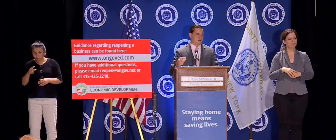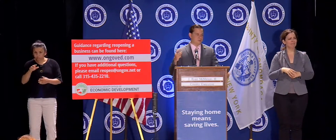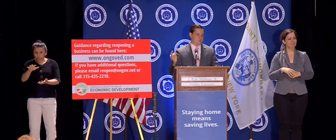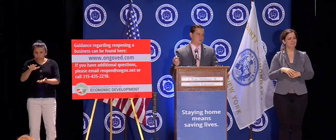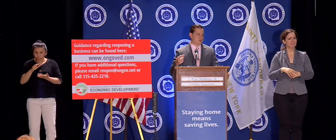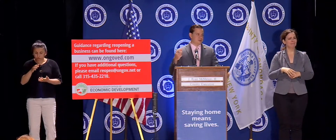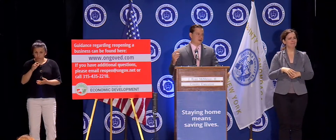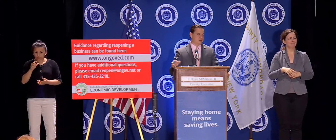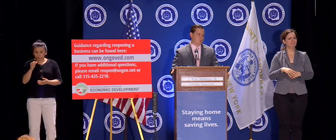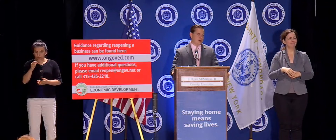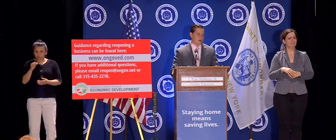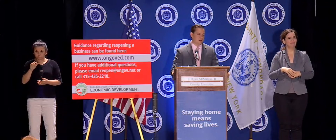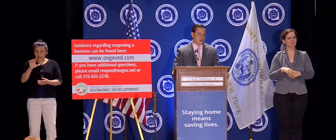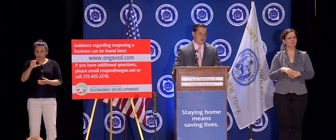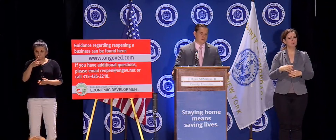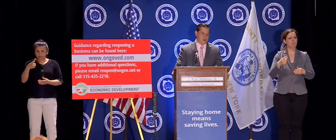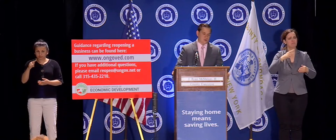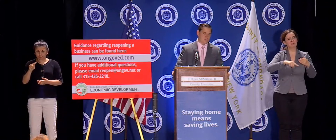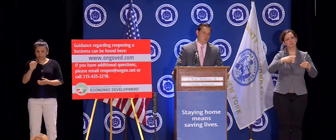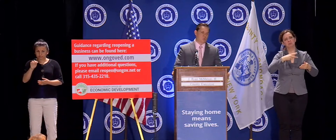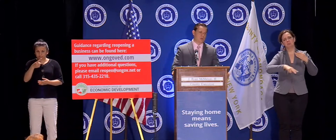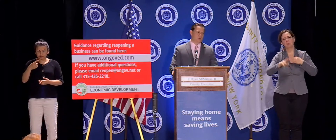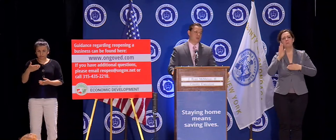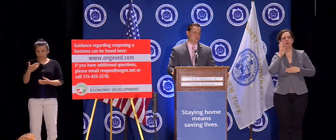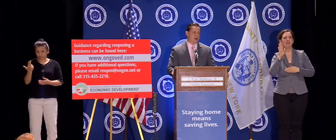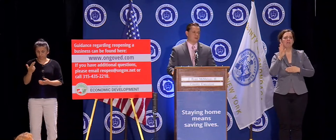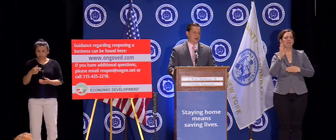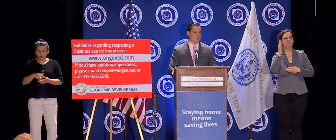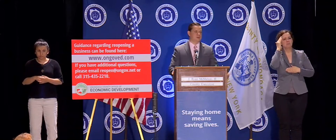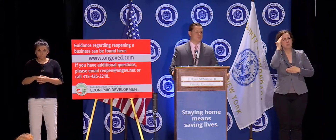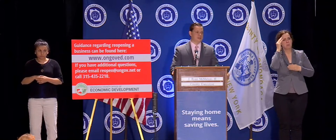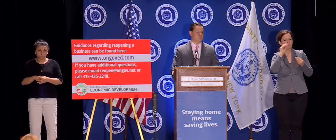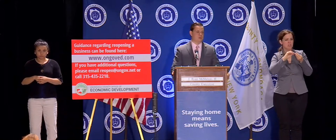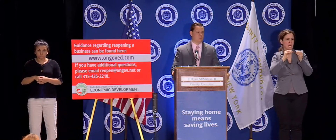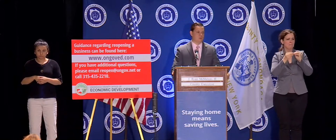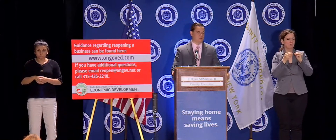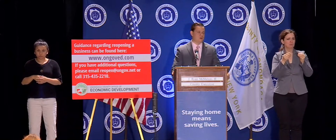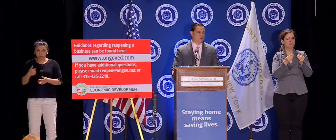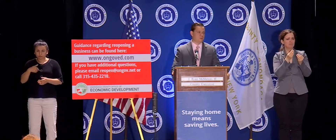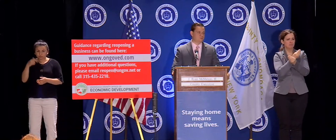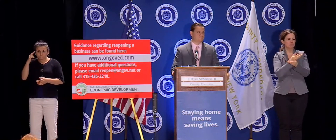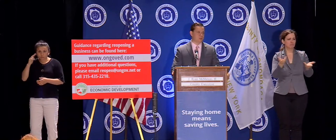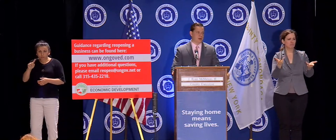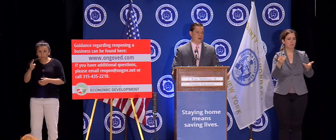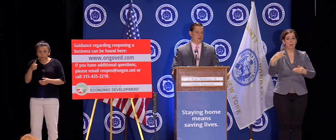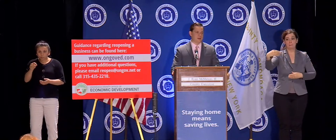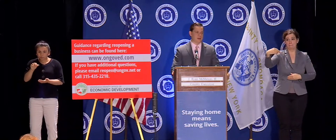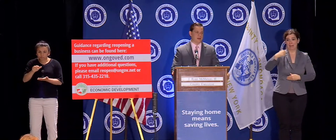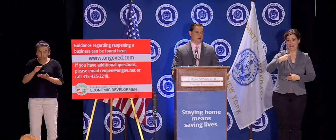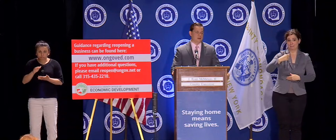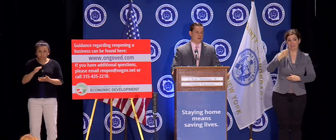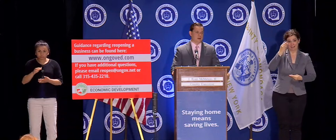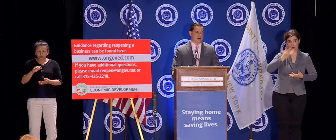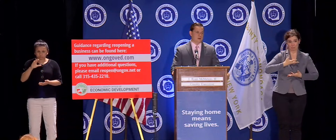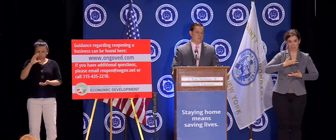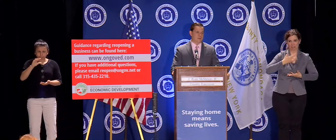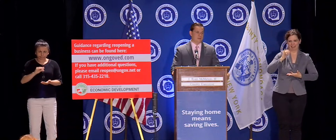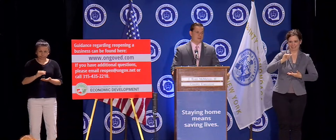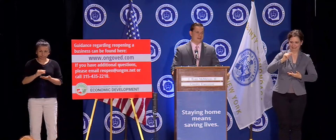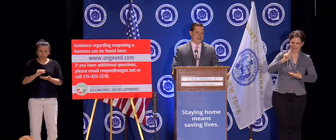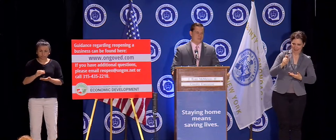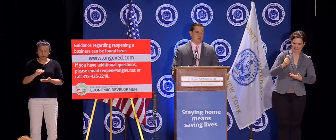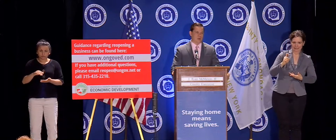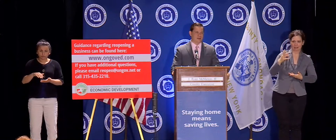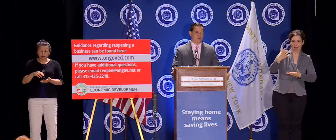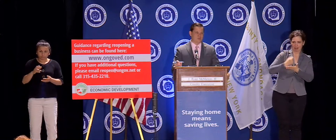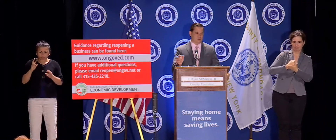reflective of the shutdown as well. So we expect that this next payment will be a tough one. And then